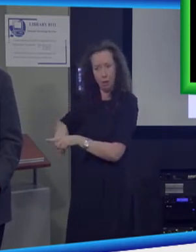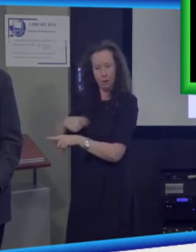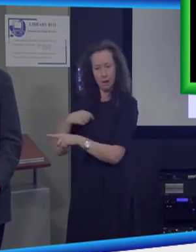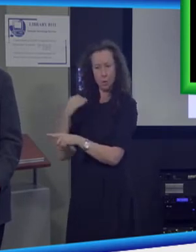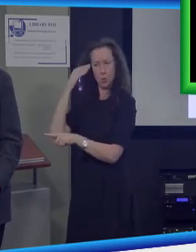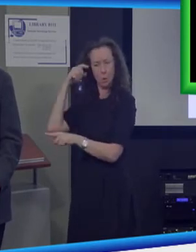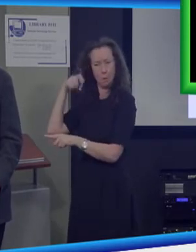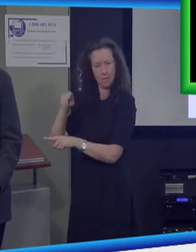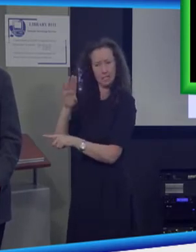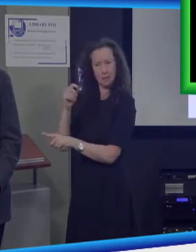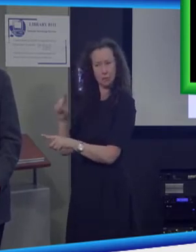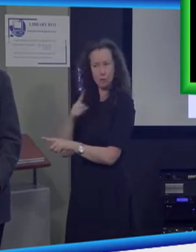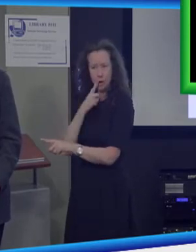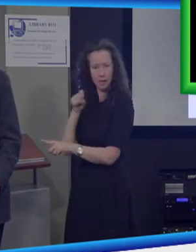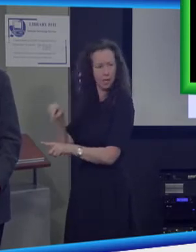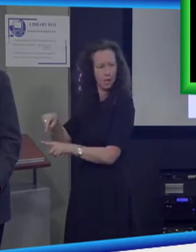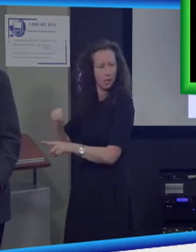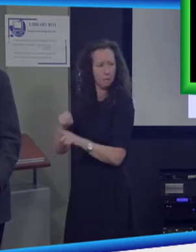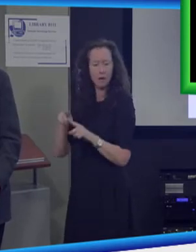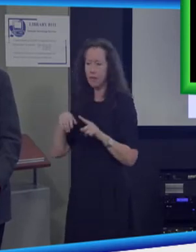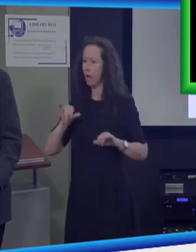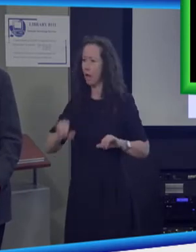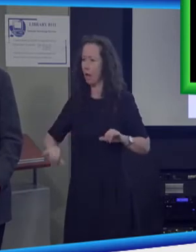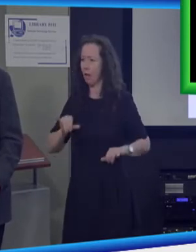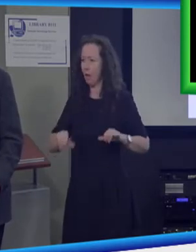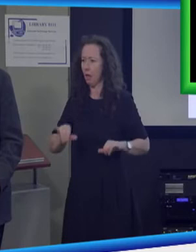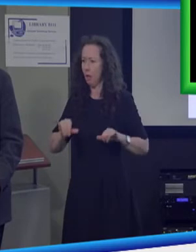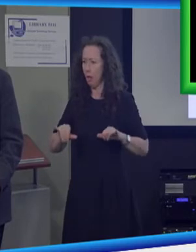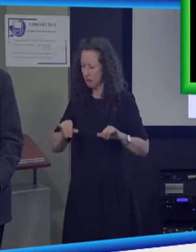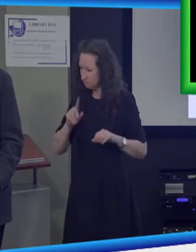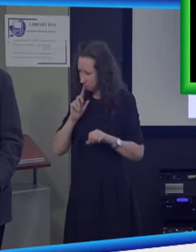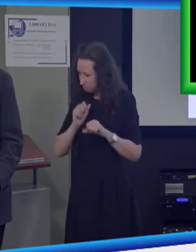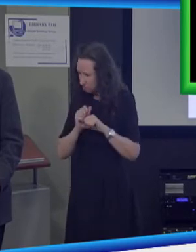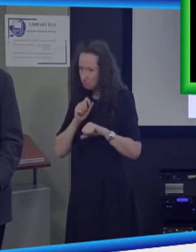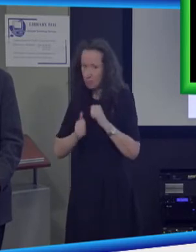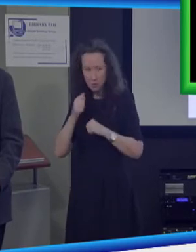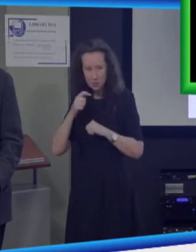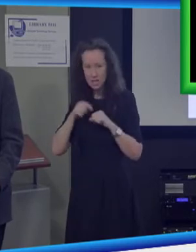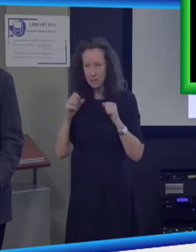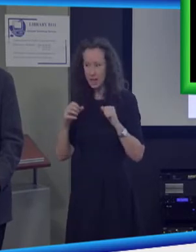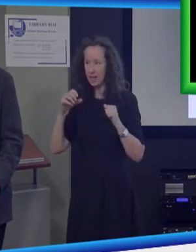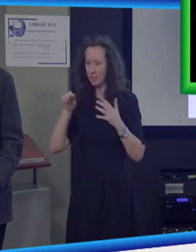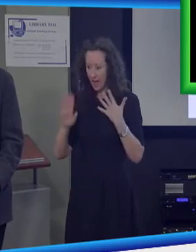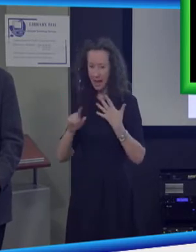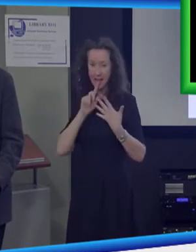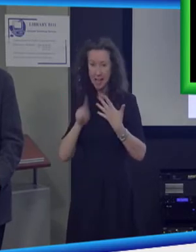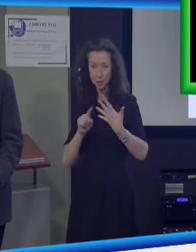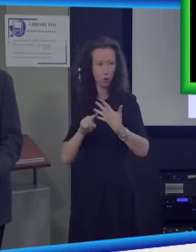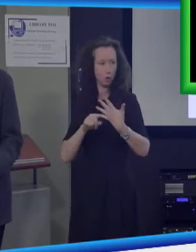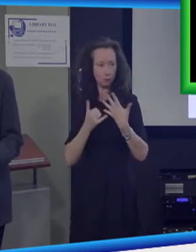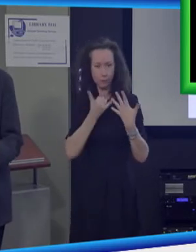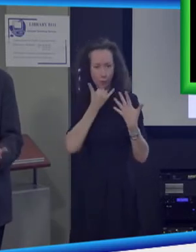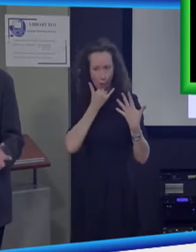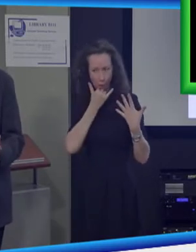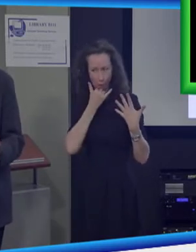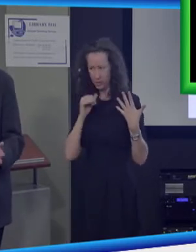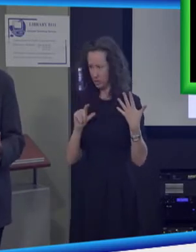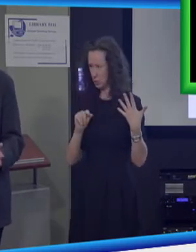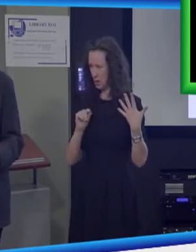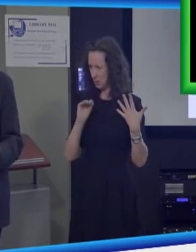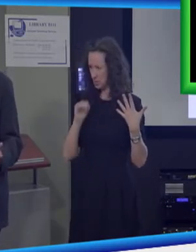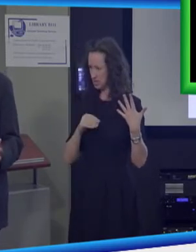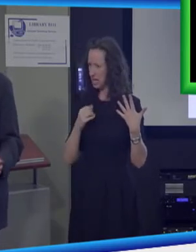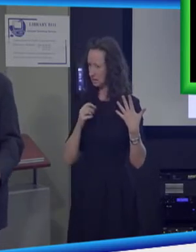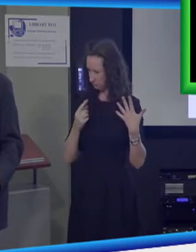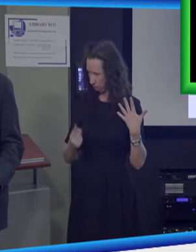they only get 20% of these right. They're usually wrong on this, and the error they make is they they act as if they